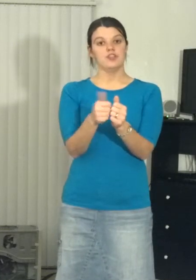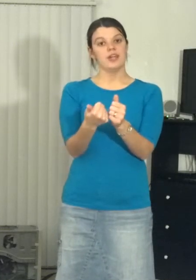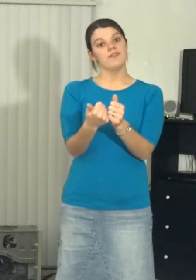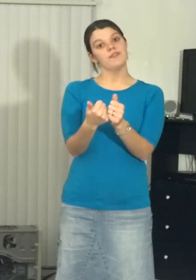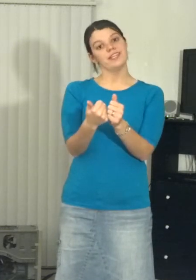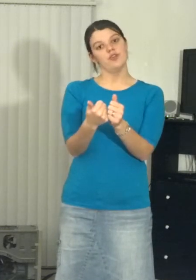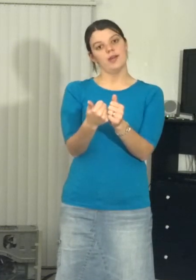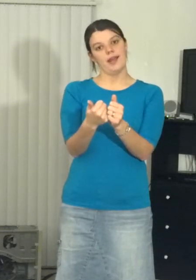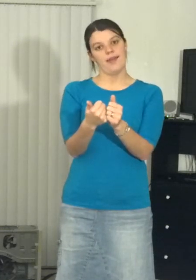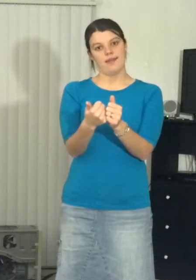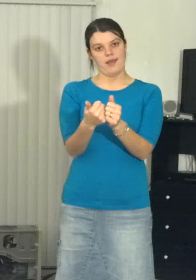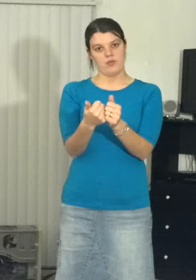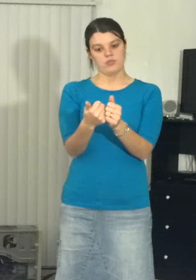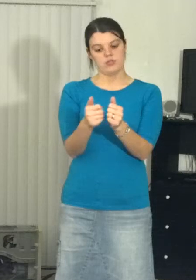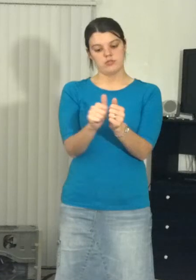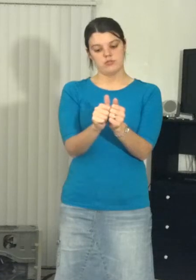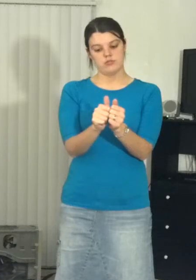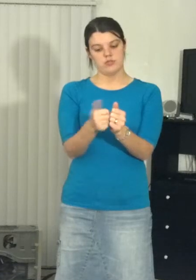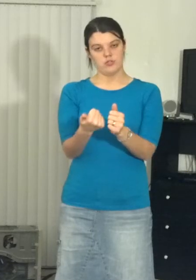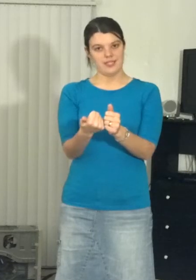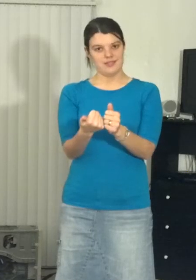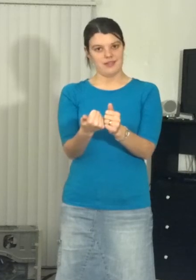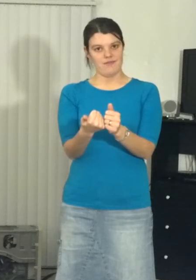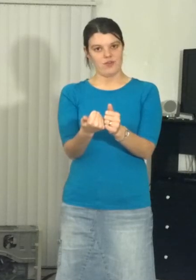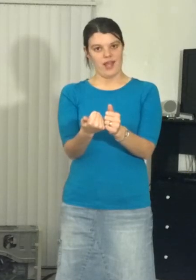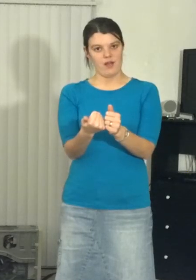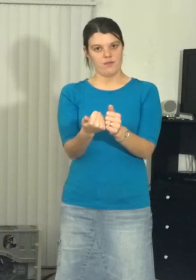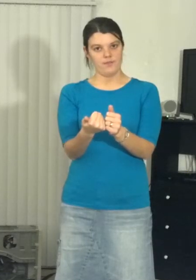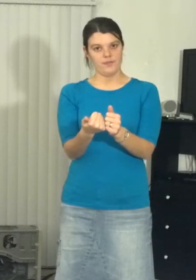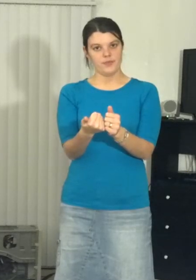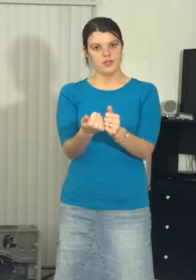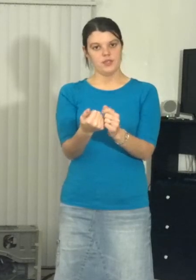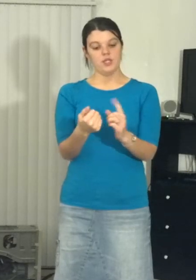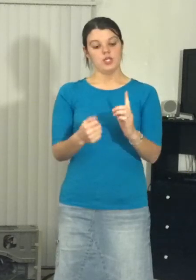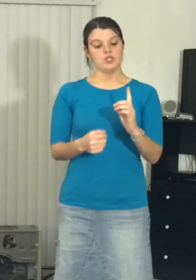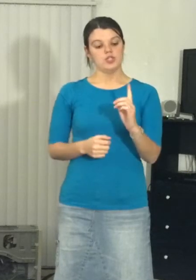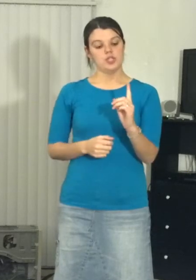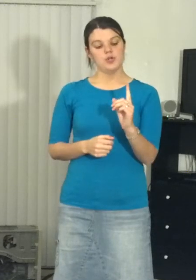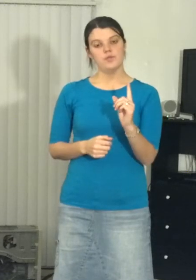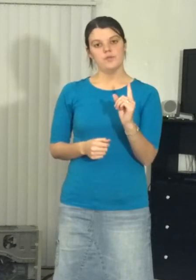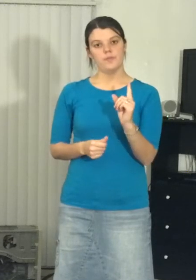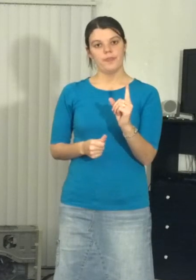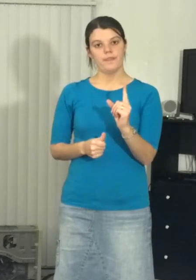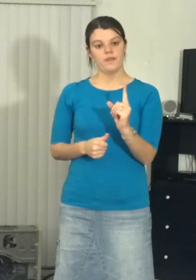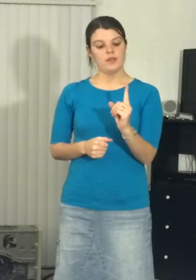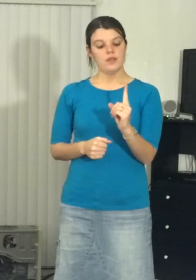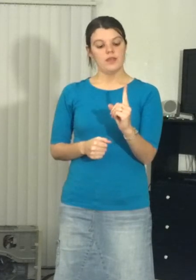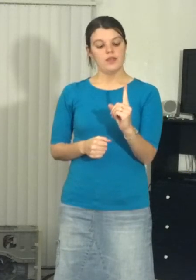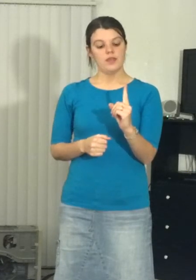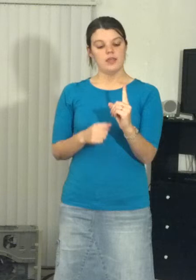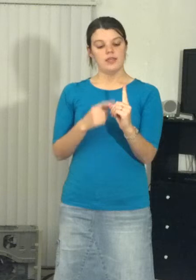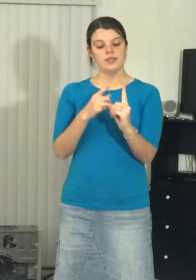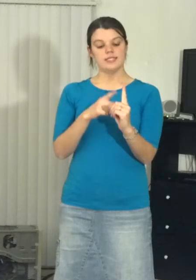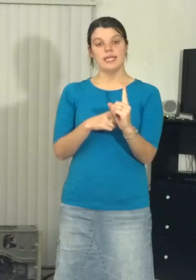just kind of flick your right hand out. So that's the sign for how. 2 is the